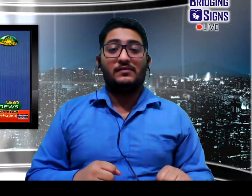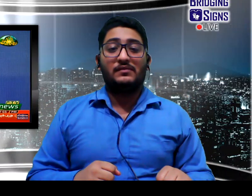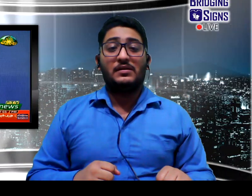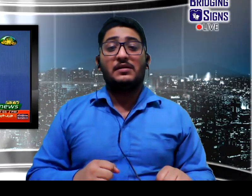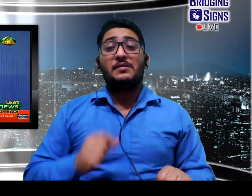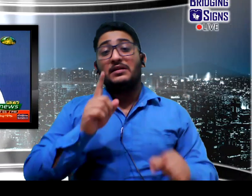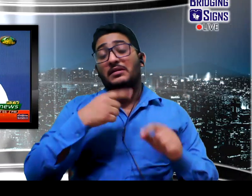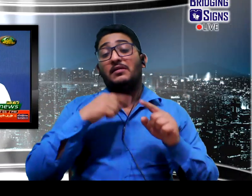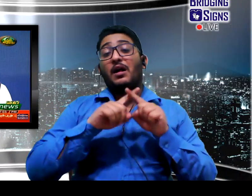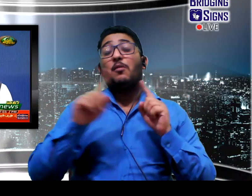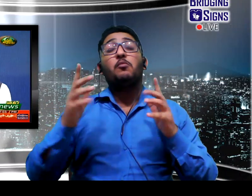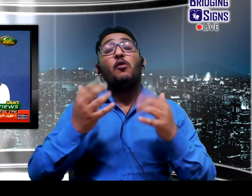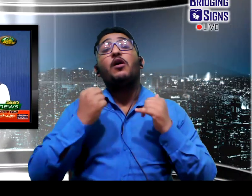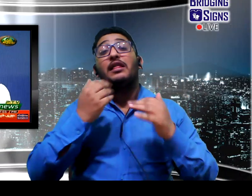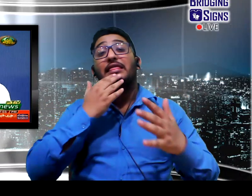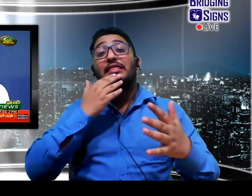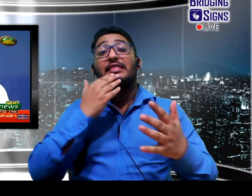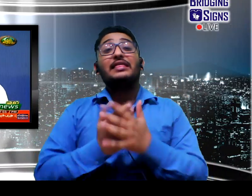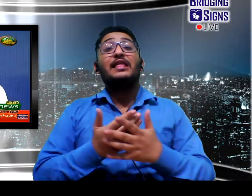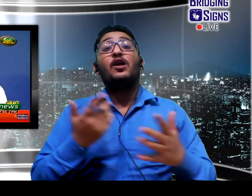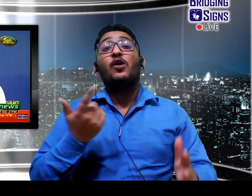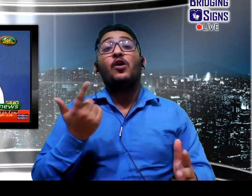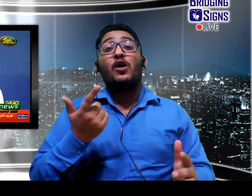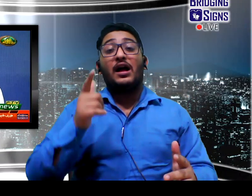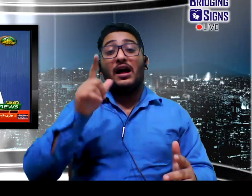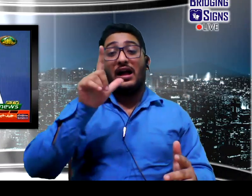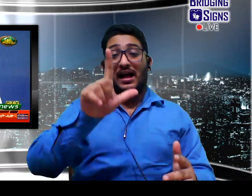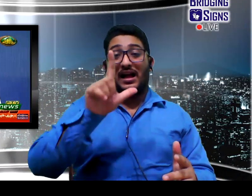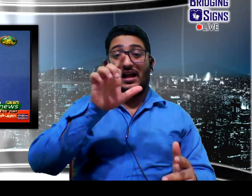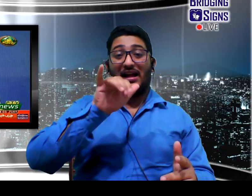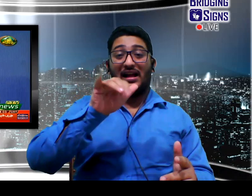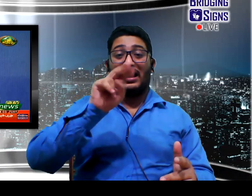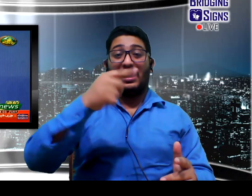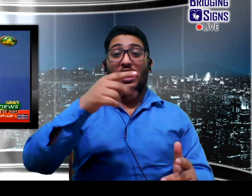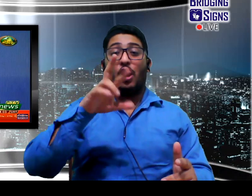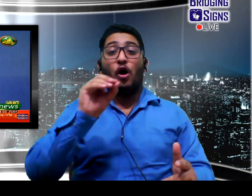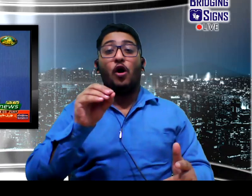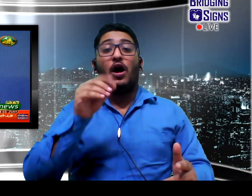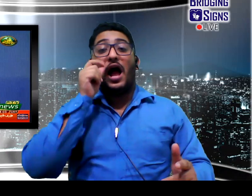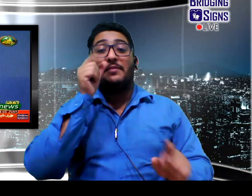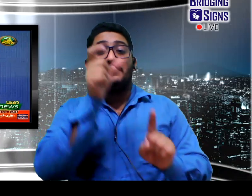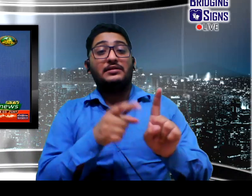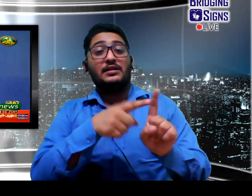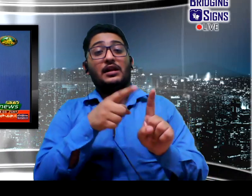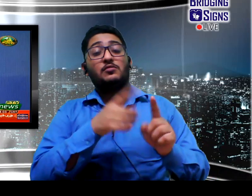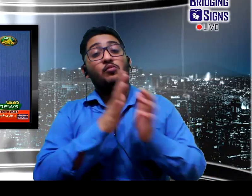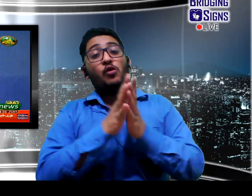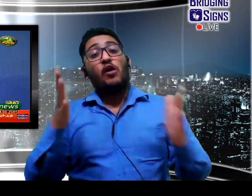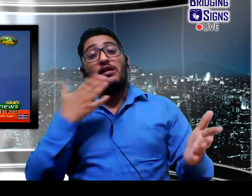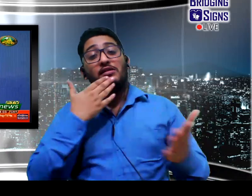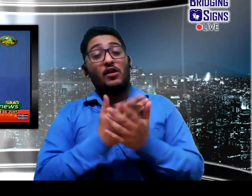but I especially wanted to thank Elango for all the help you provided us.